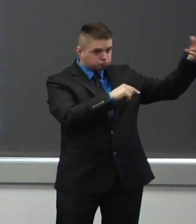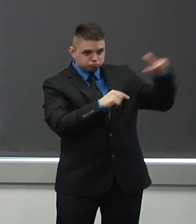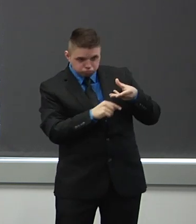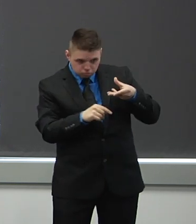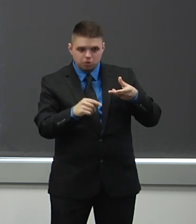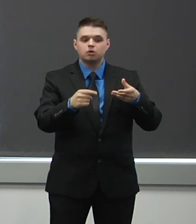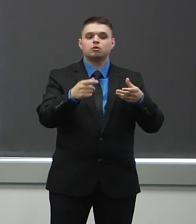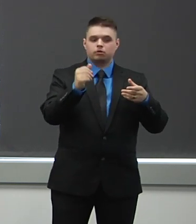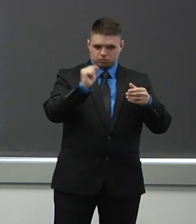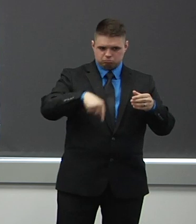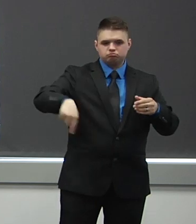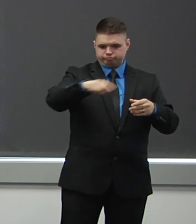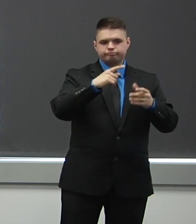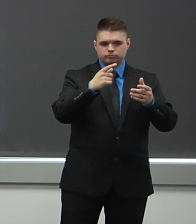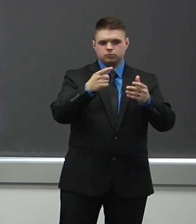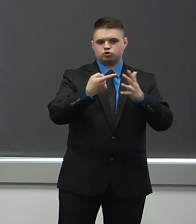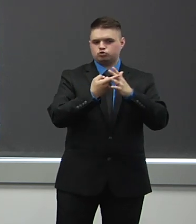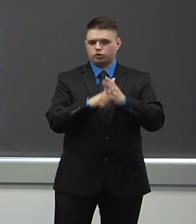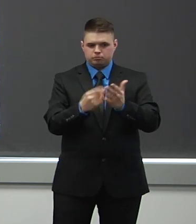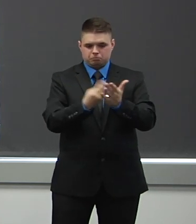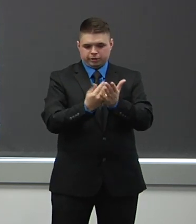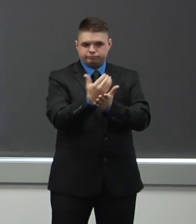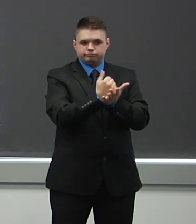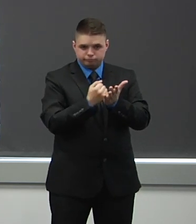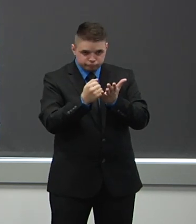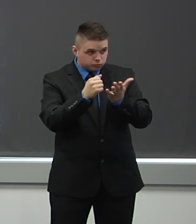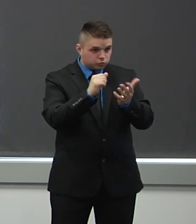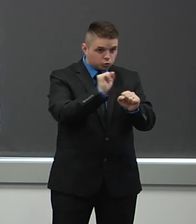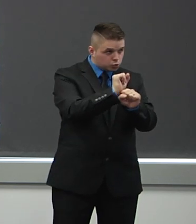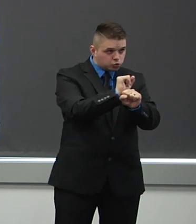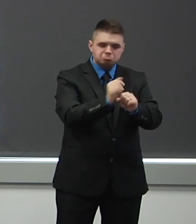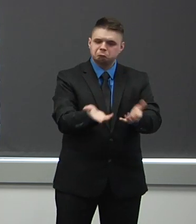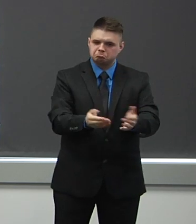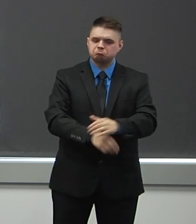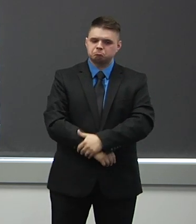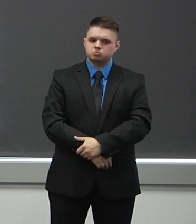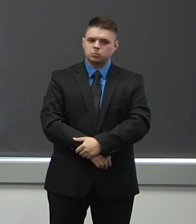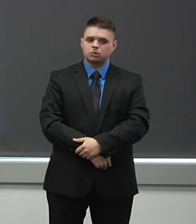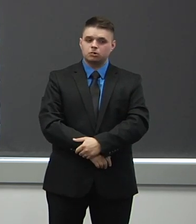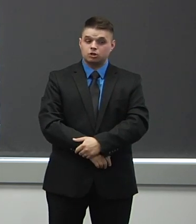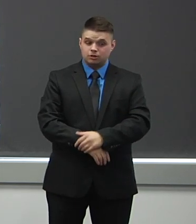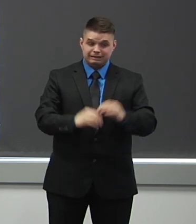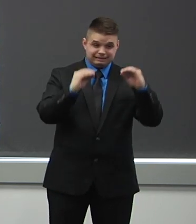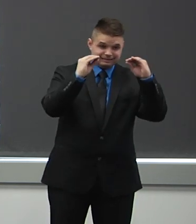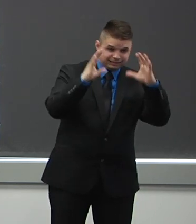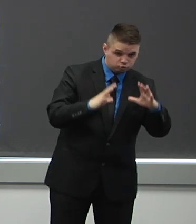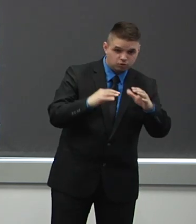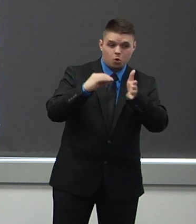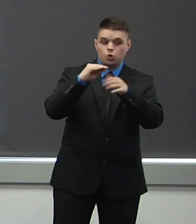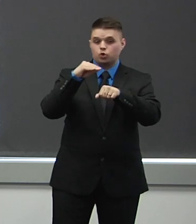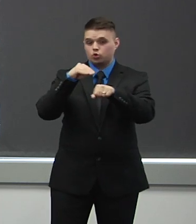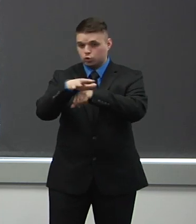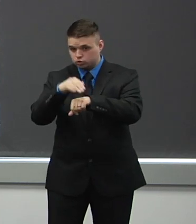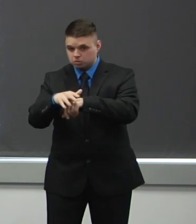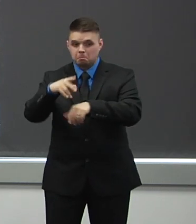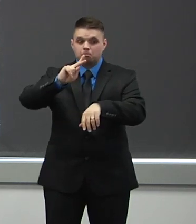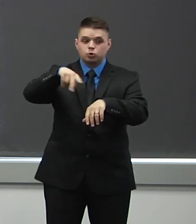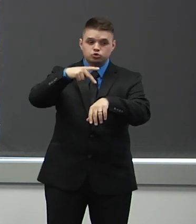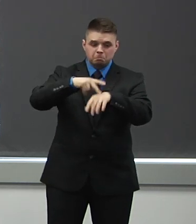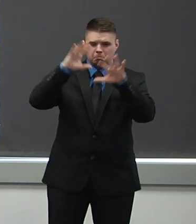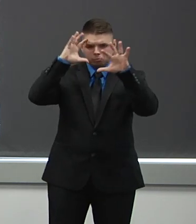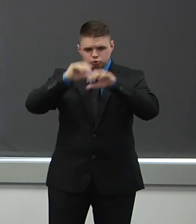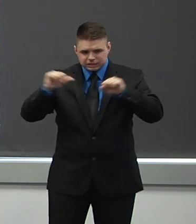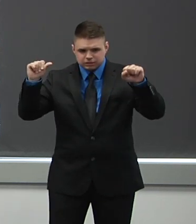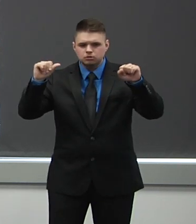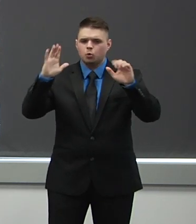they can begin earning paychecks. Those are the things our teachers and our counselors and our principals and superintendents will be doing, and